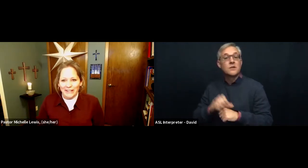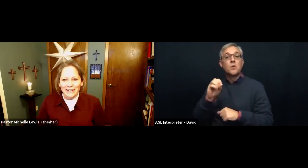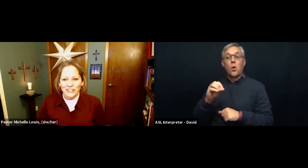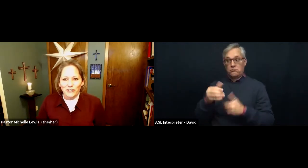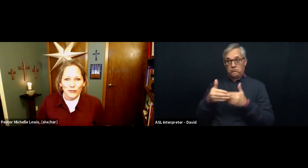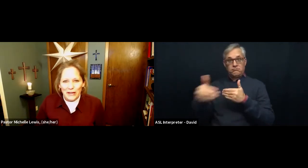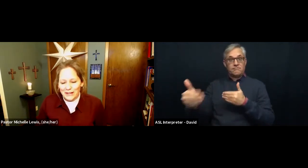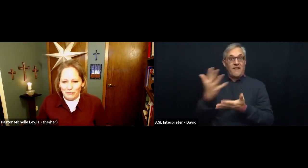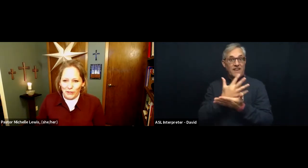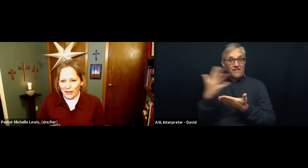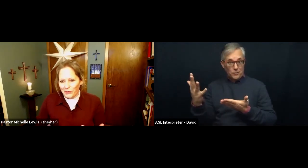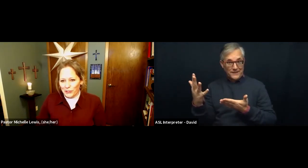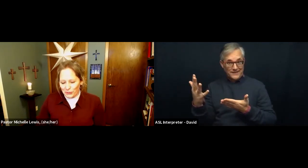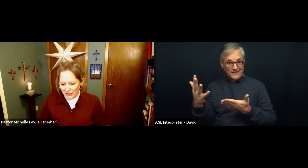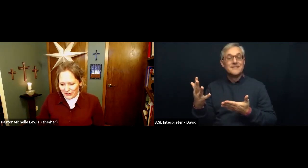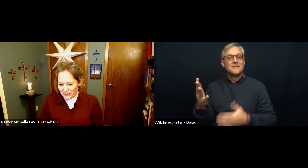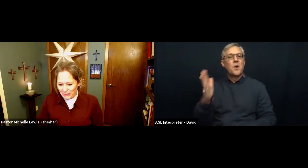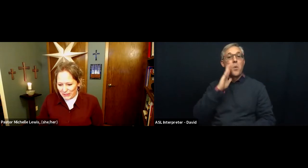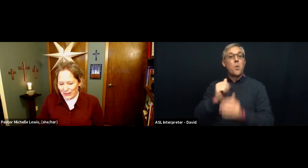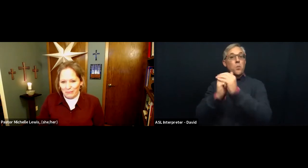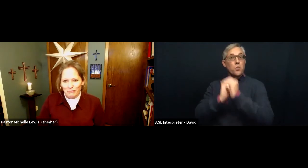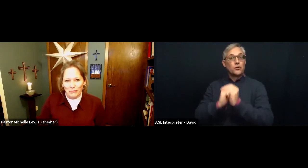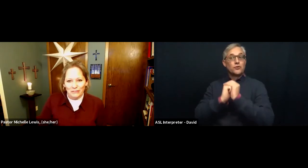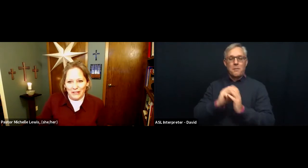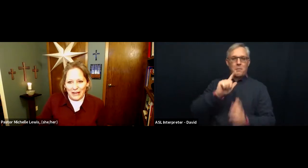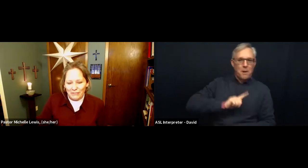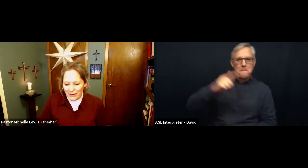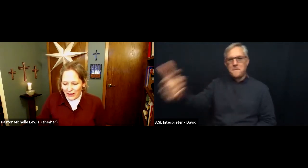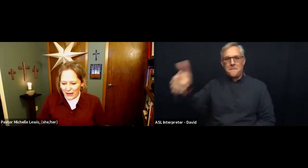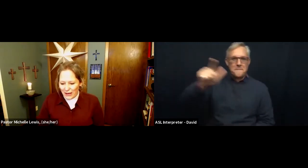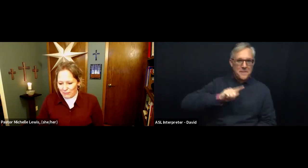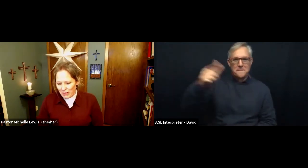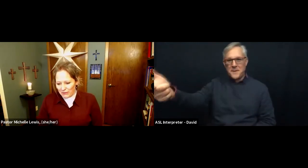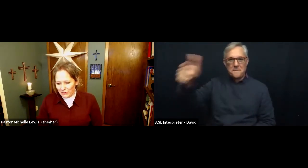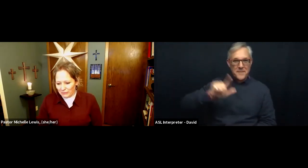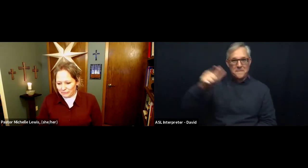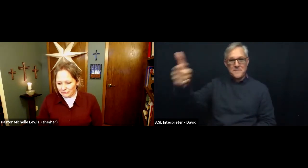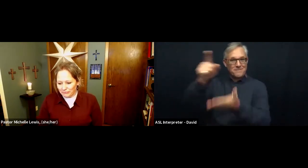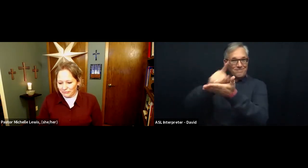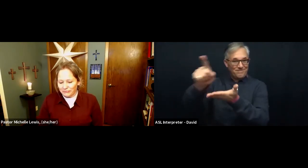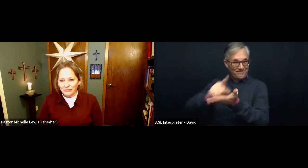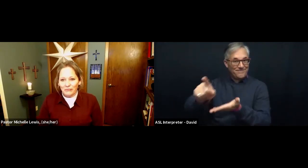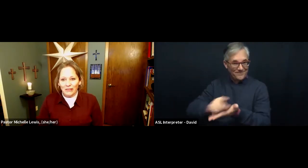gonna trade worship leaders between Bread of Life and Bethel.